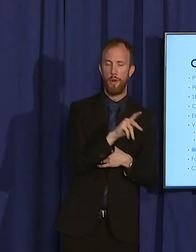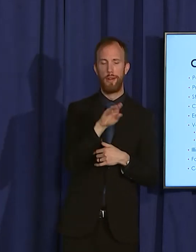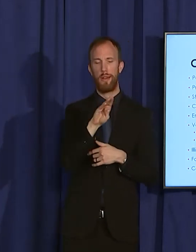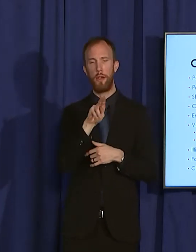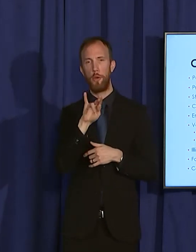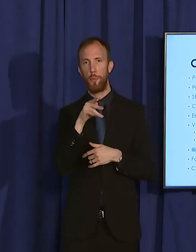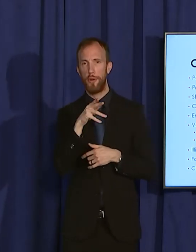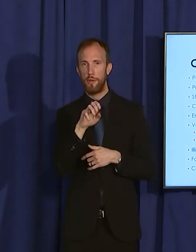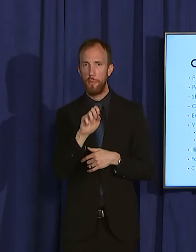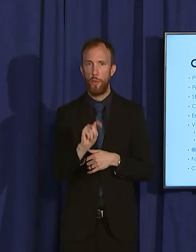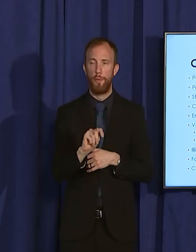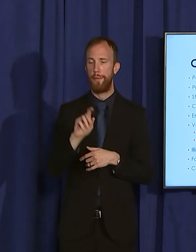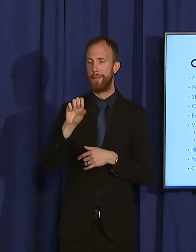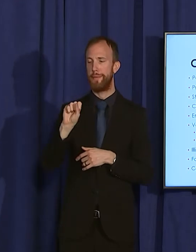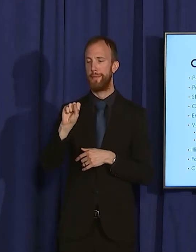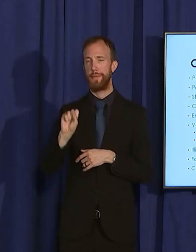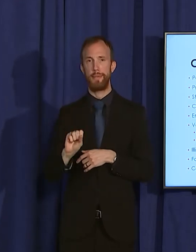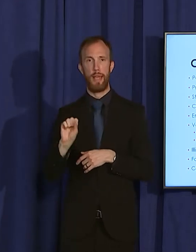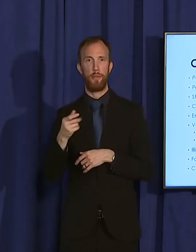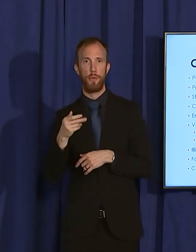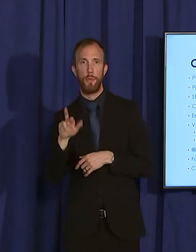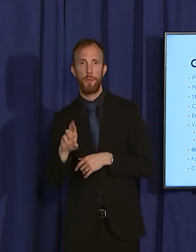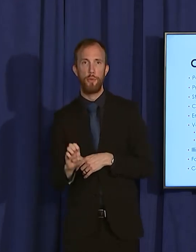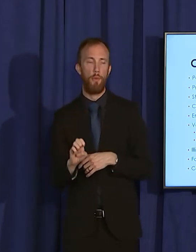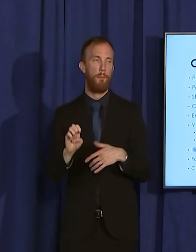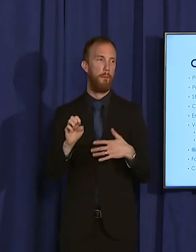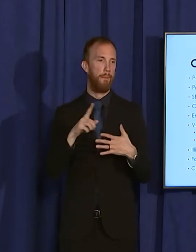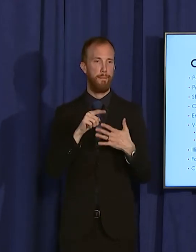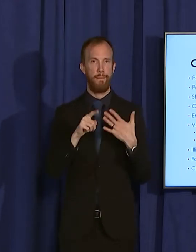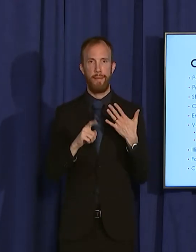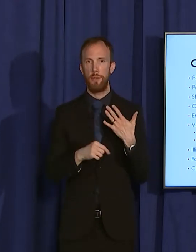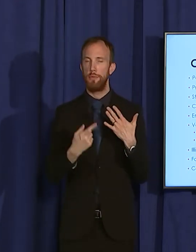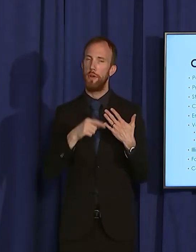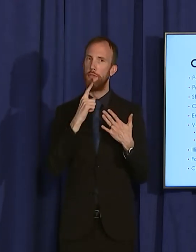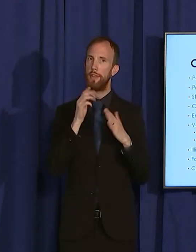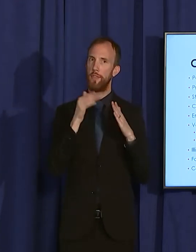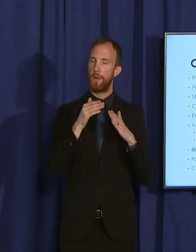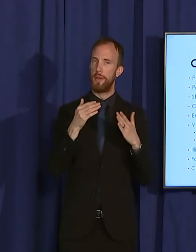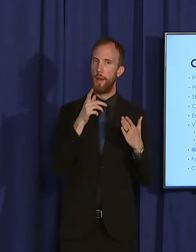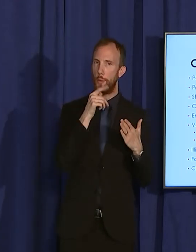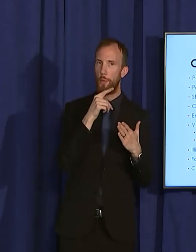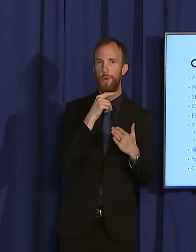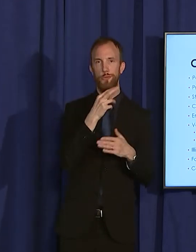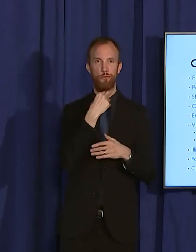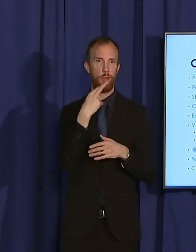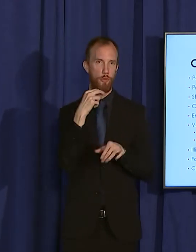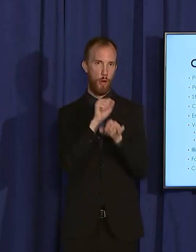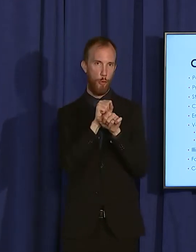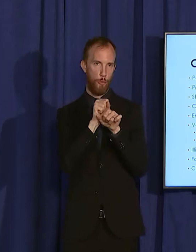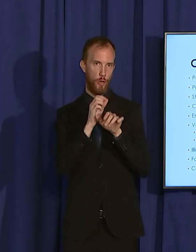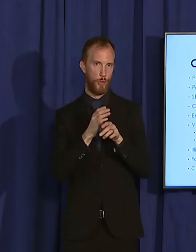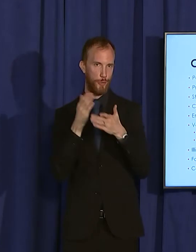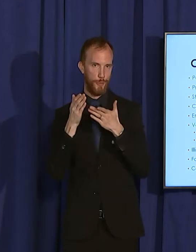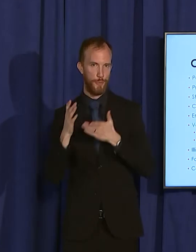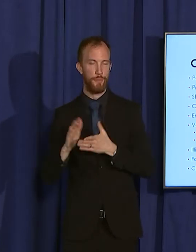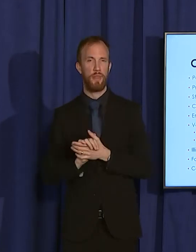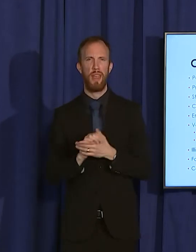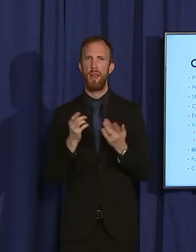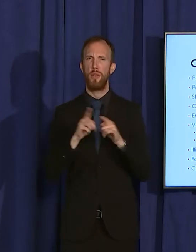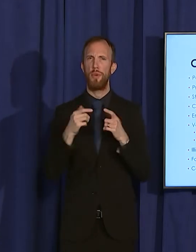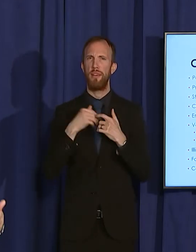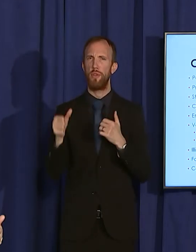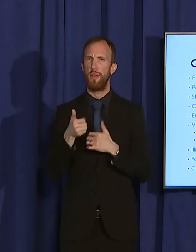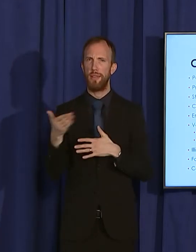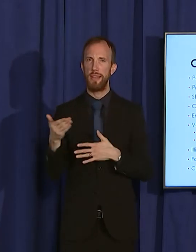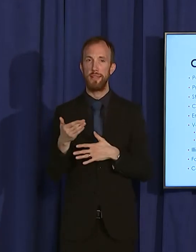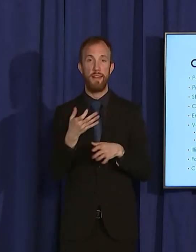Shore, there's one at the Humboldt Park Fieldhouse, really with a focus on restaurant workers. And then we have many, many other initiatives. Faith Month,